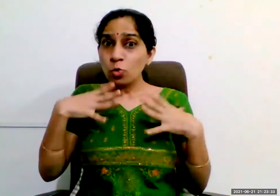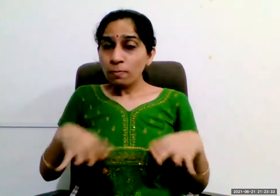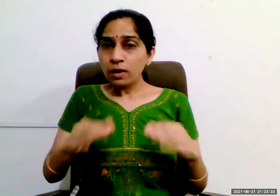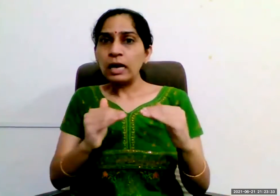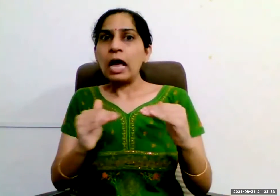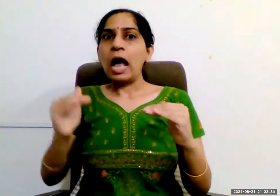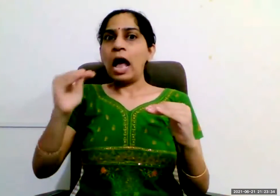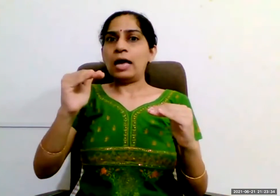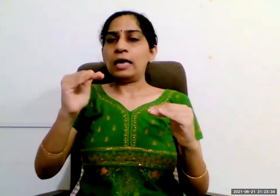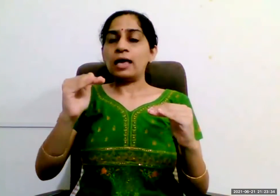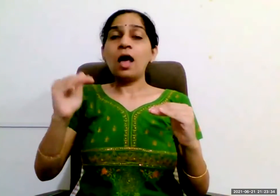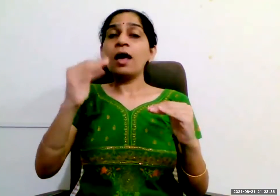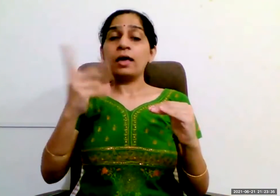other species don't.